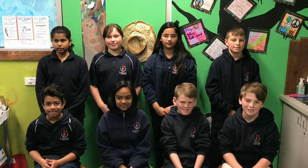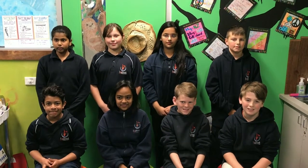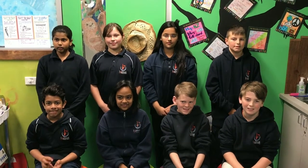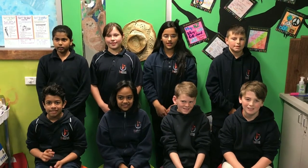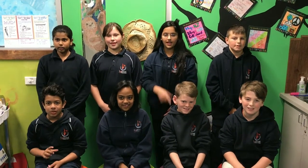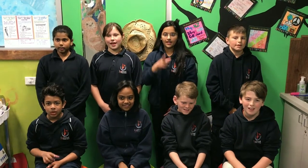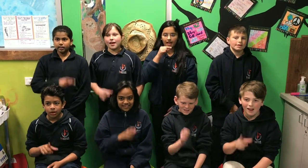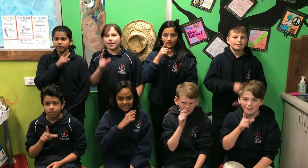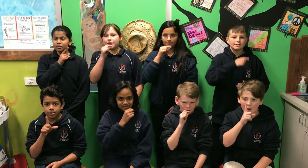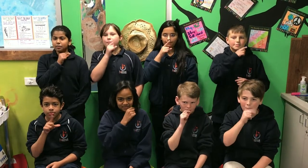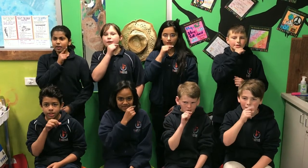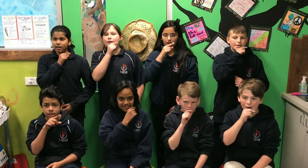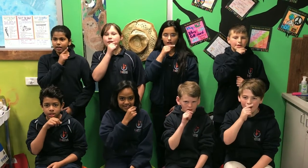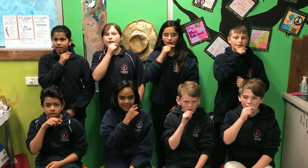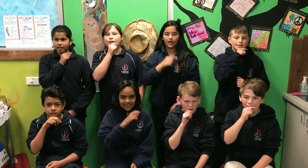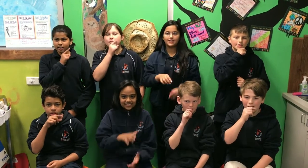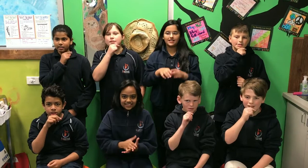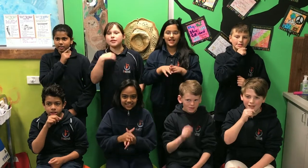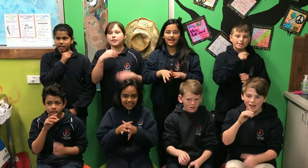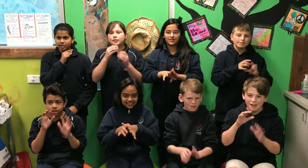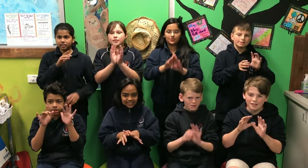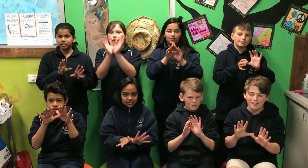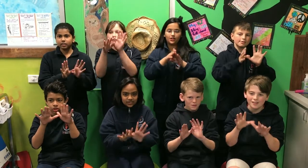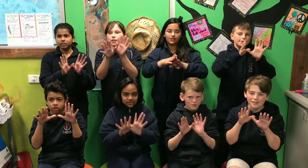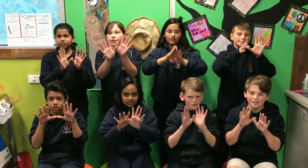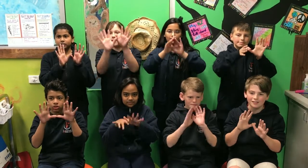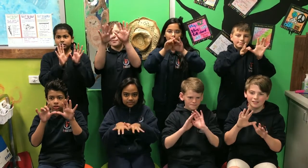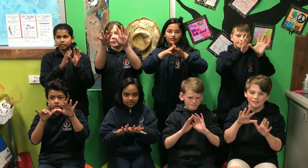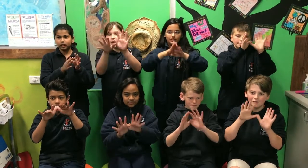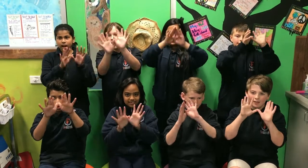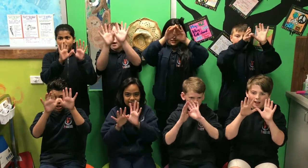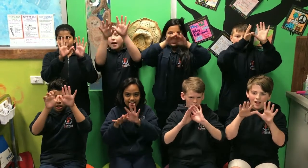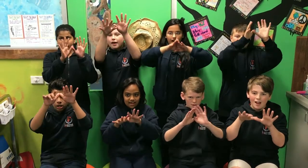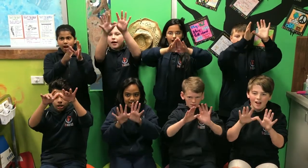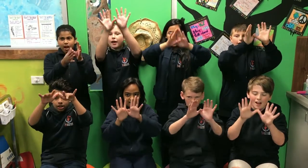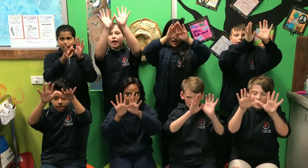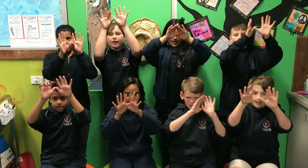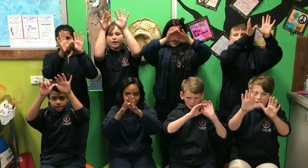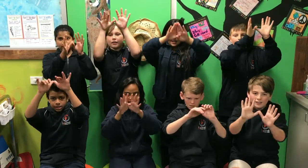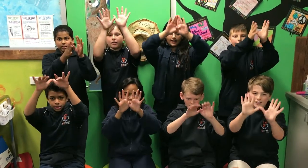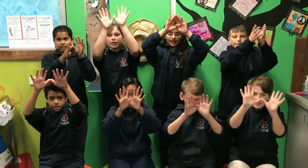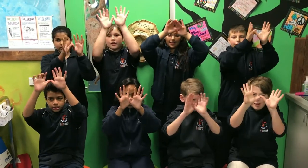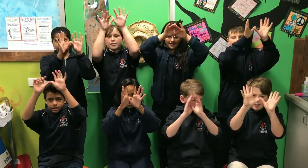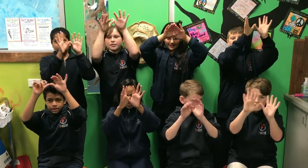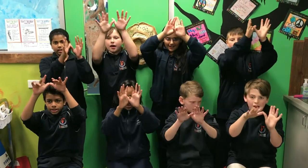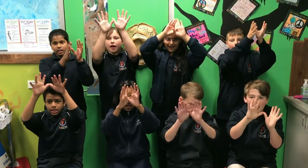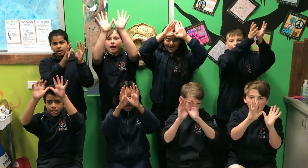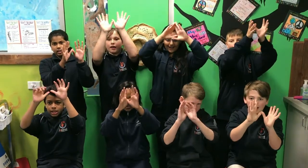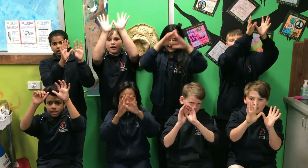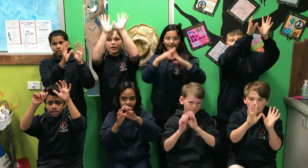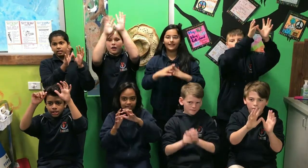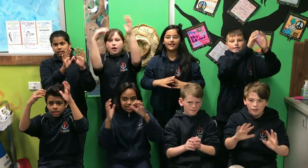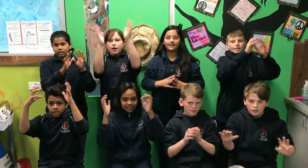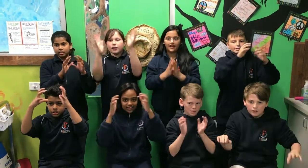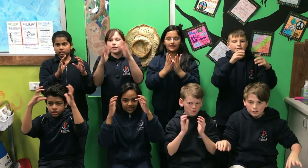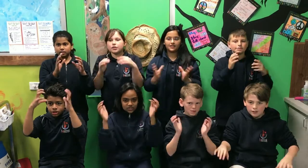As the birds that soar, high in the sky, let the